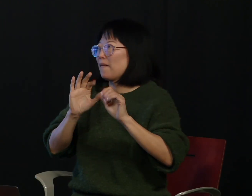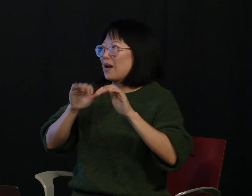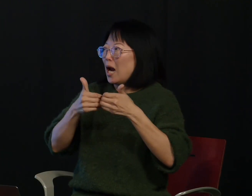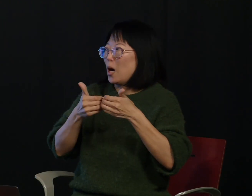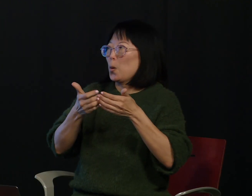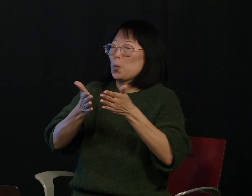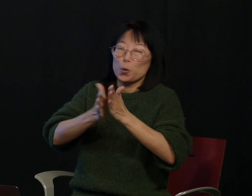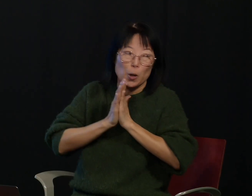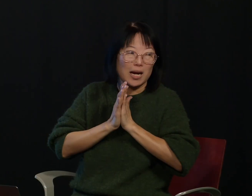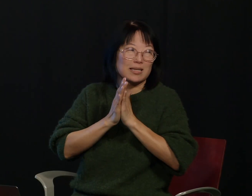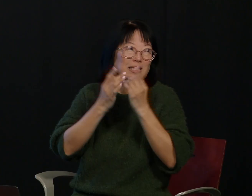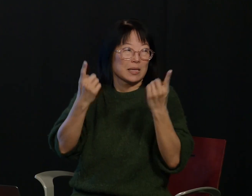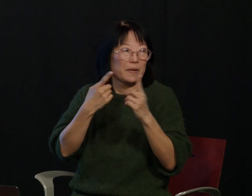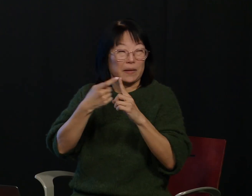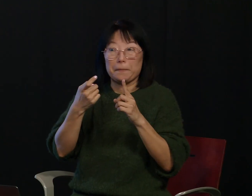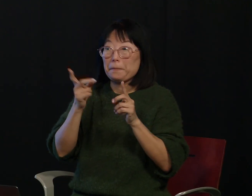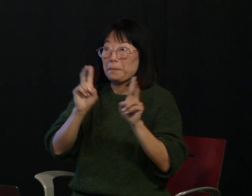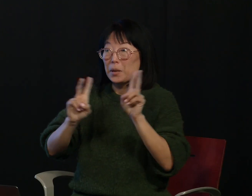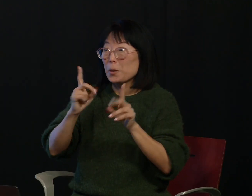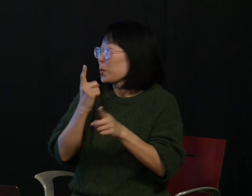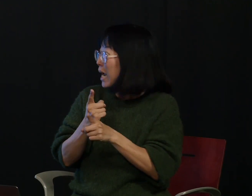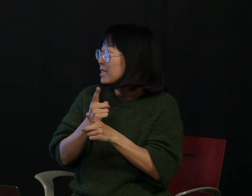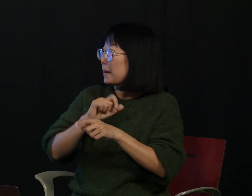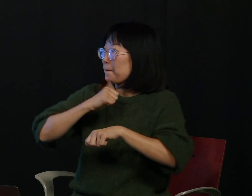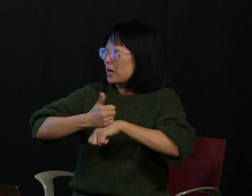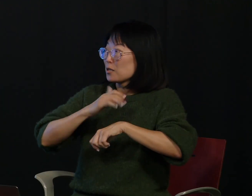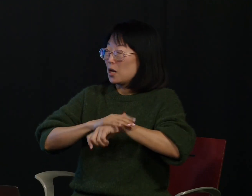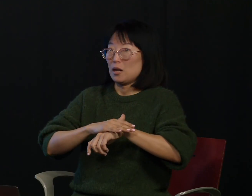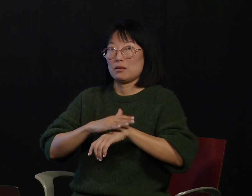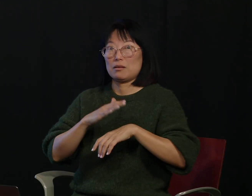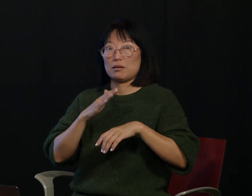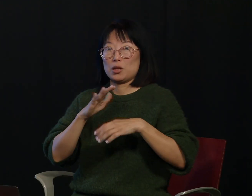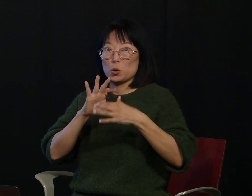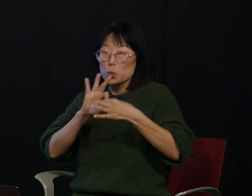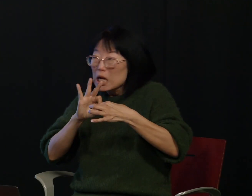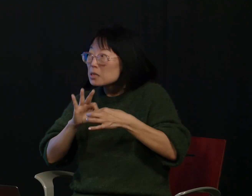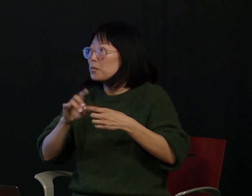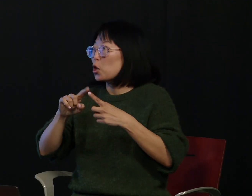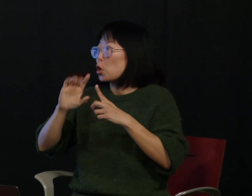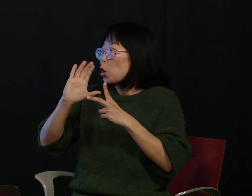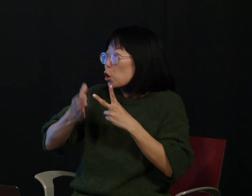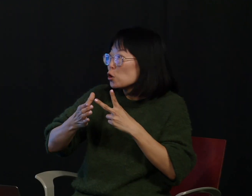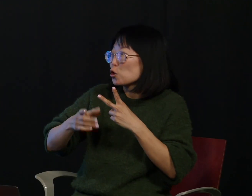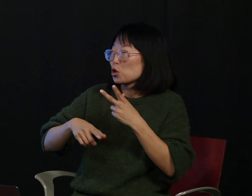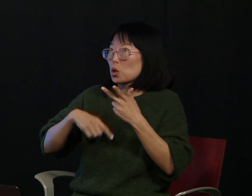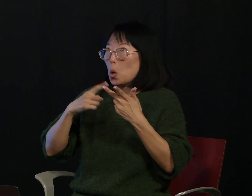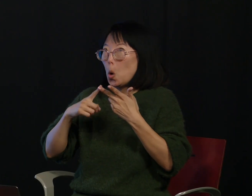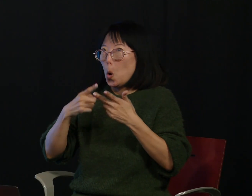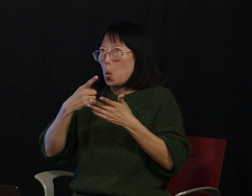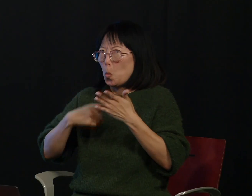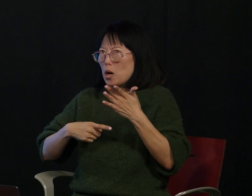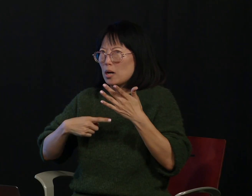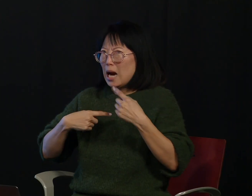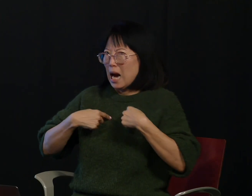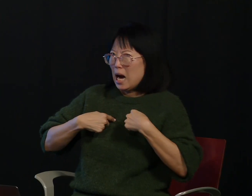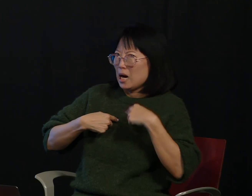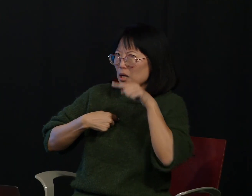strategies for how to request something from people based on the relationship, the culture, what I and